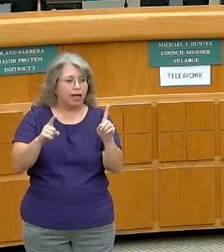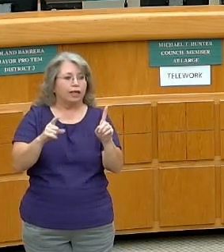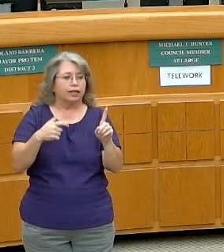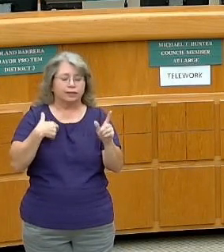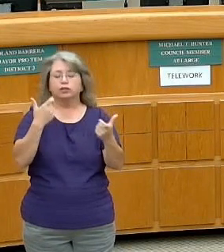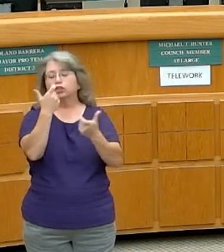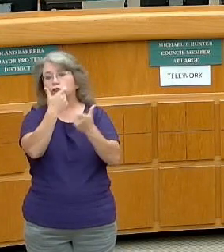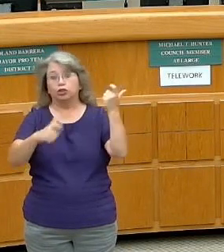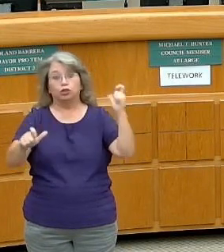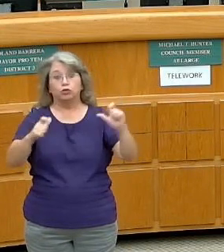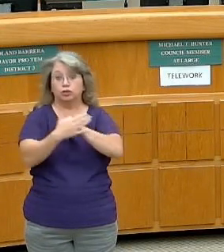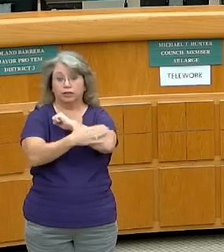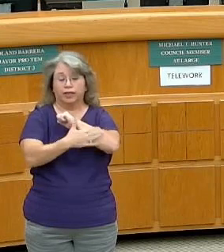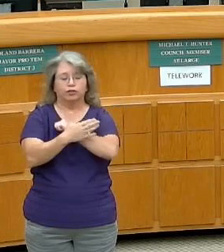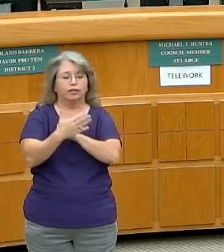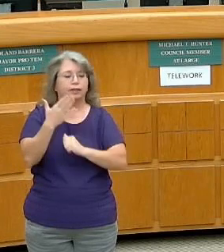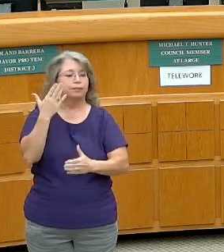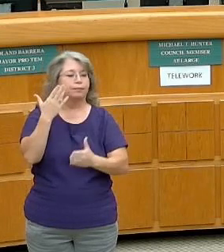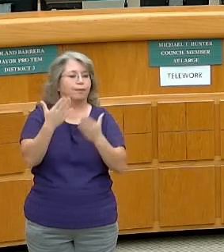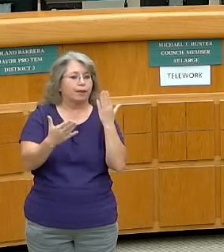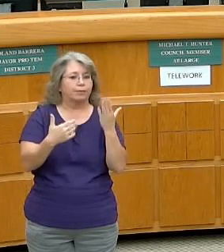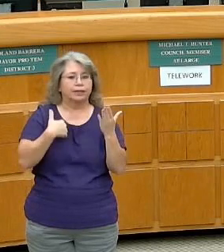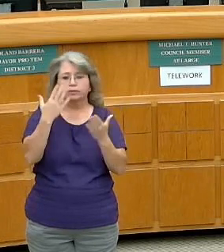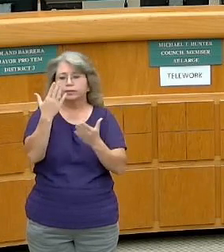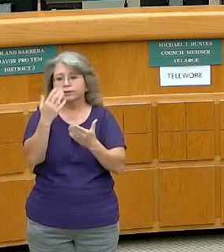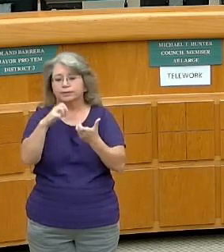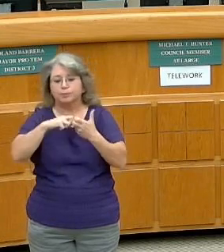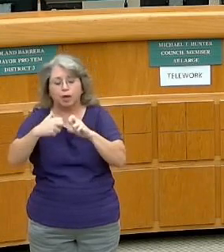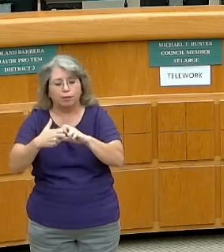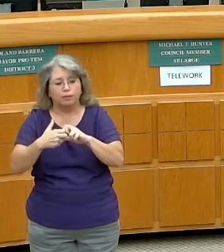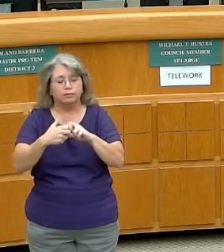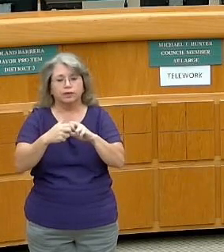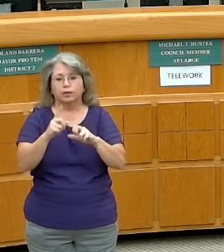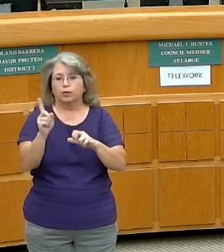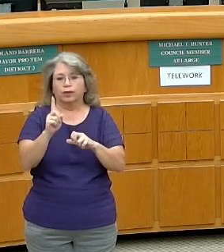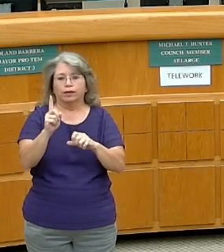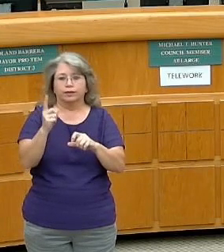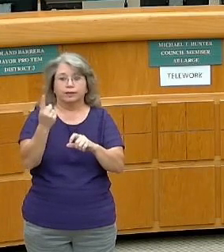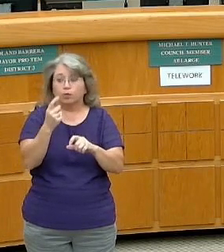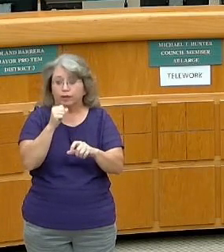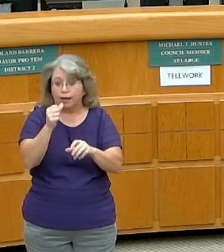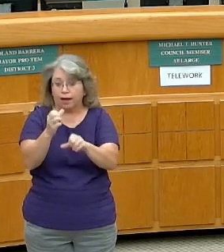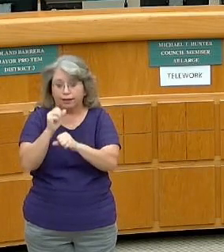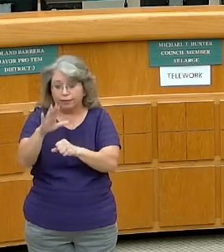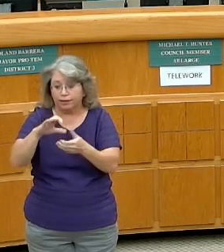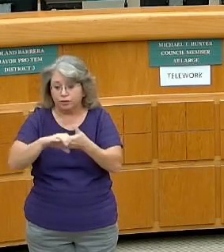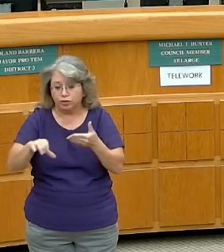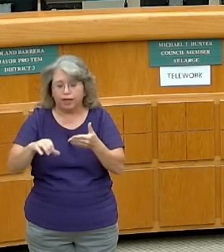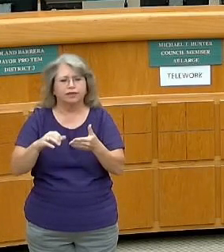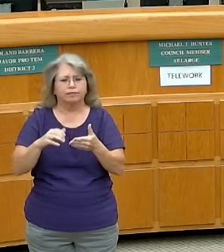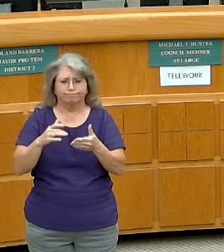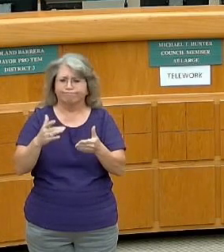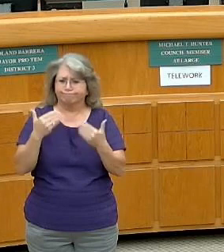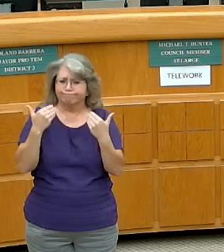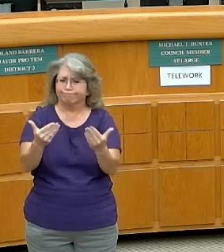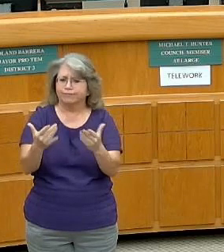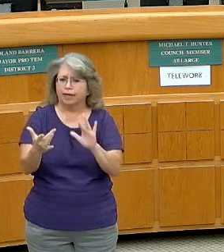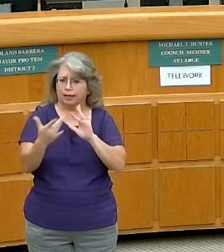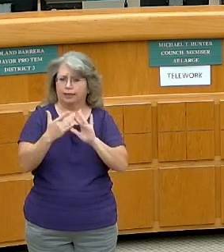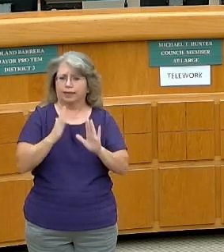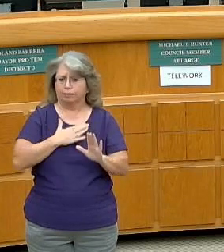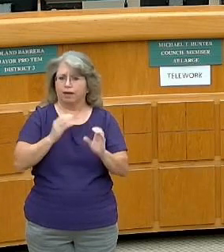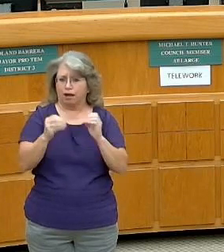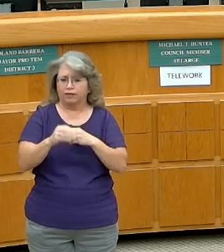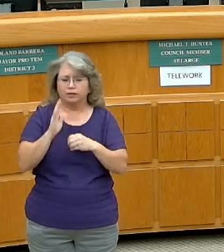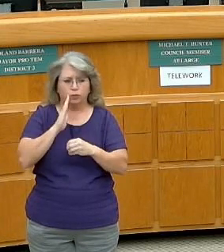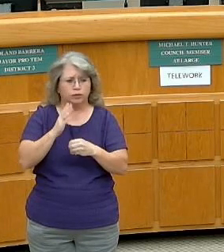where someone doesn't get their check, and if that happens, feel free to contact our office. We'll be willing to help and work with you.